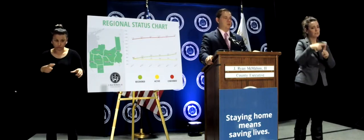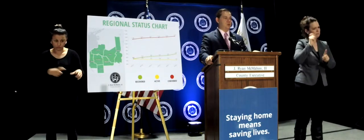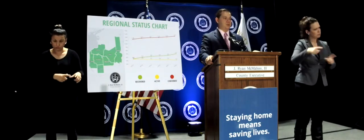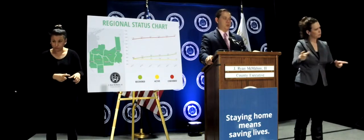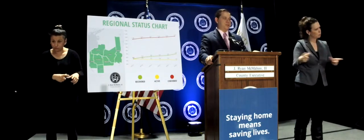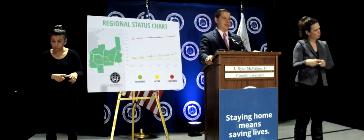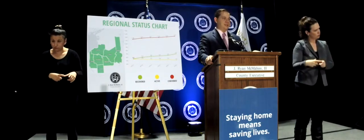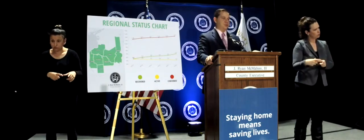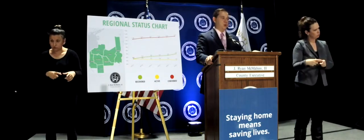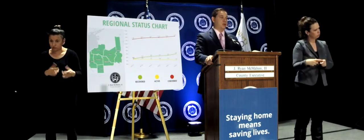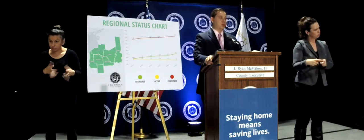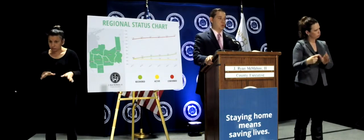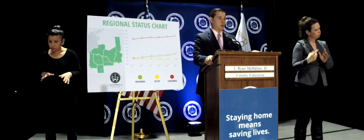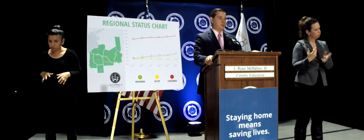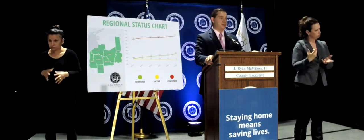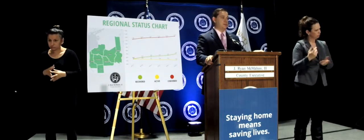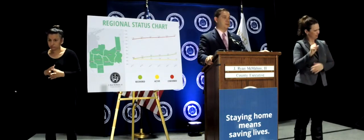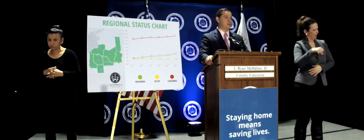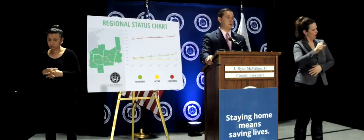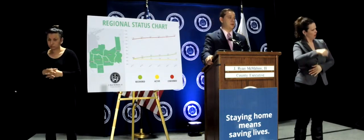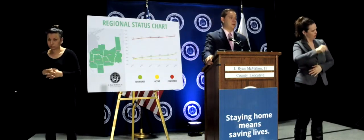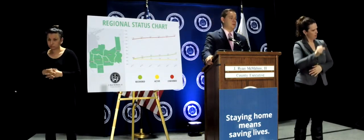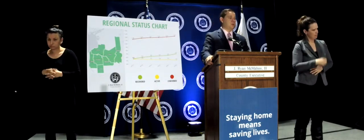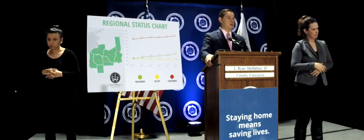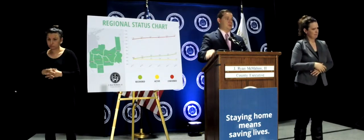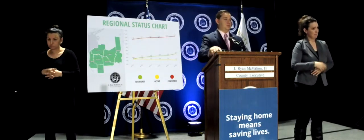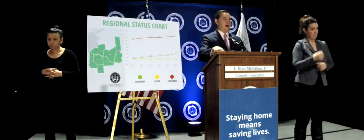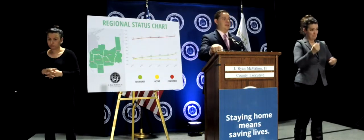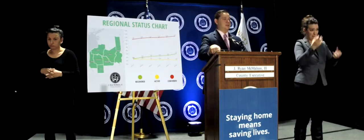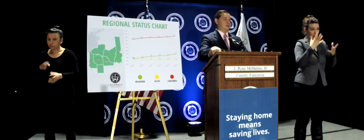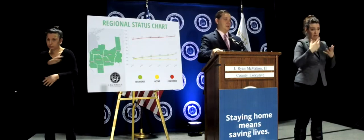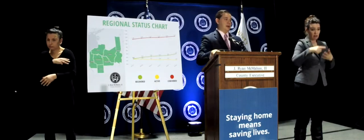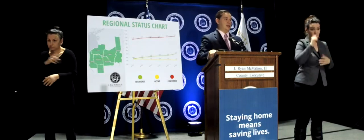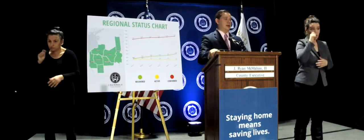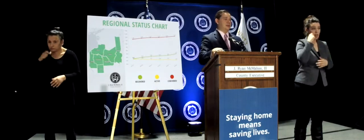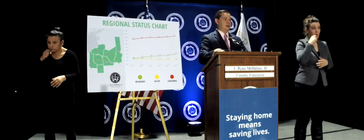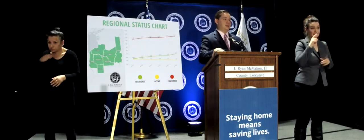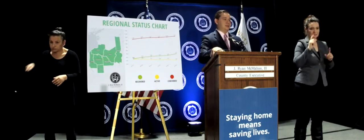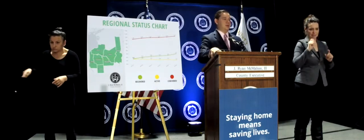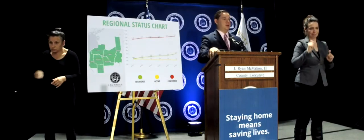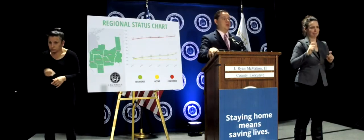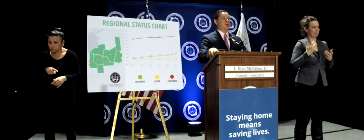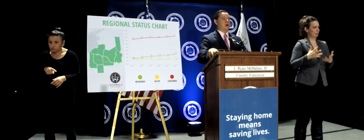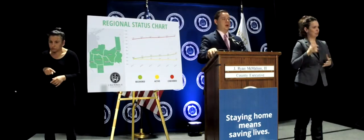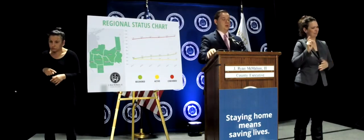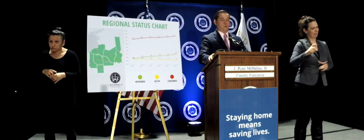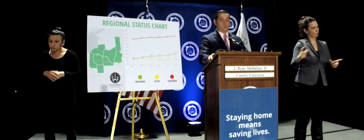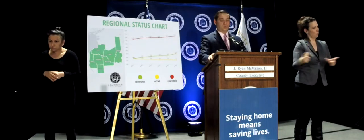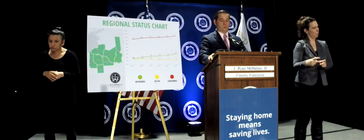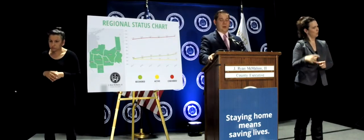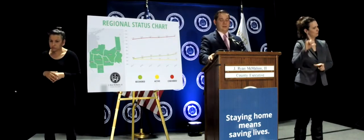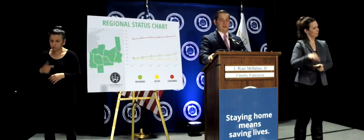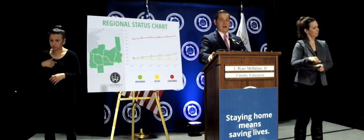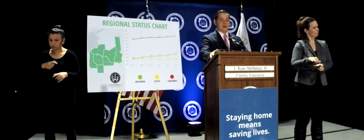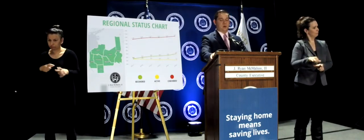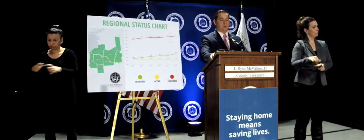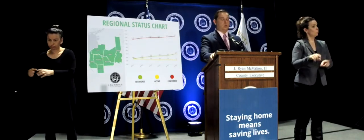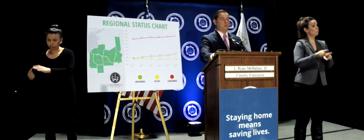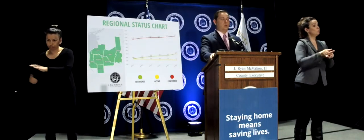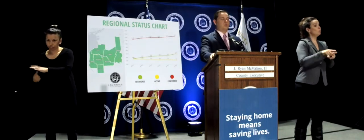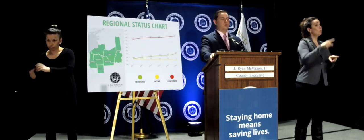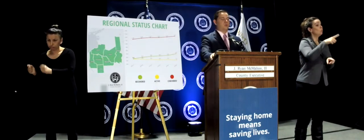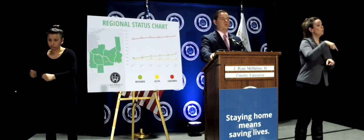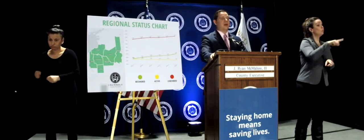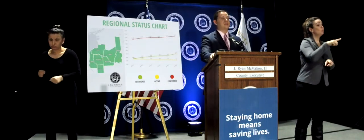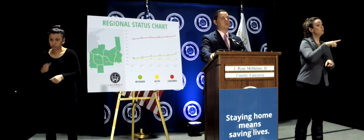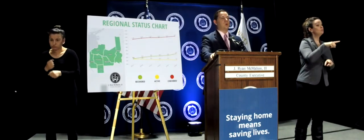these individuals that we tested were already in quarantines because there's positives and they had contacts. So that's that.